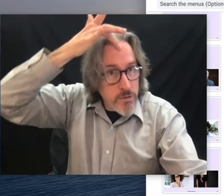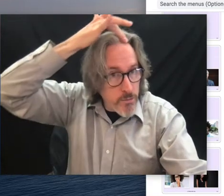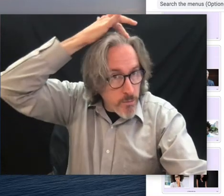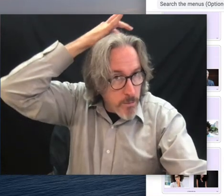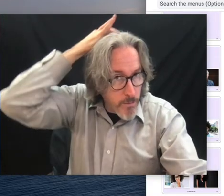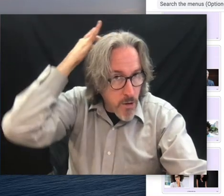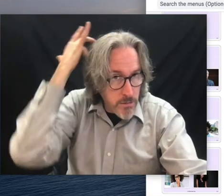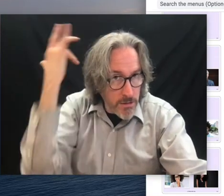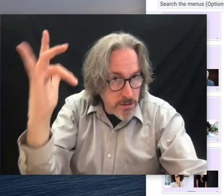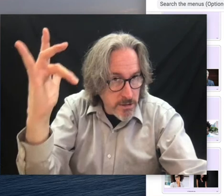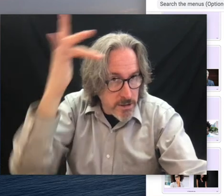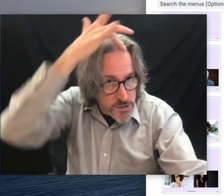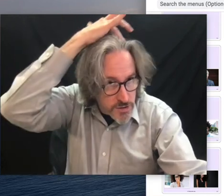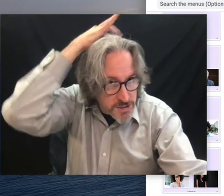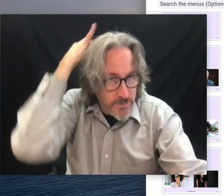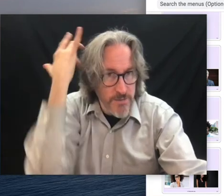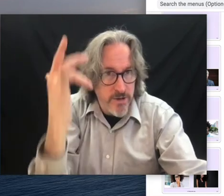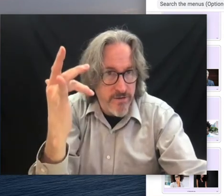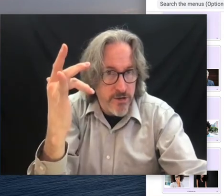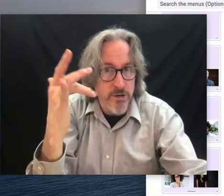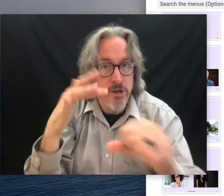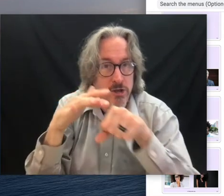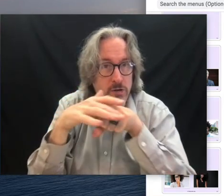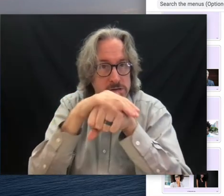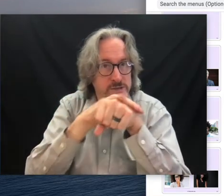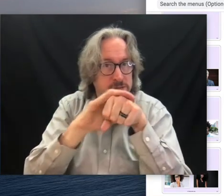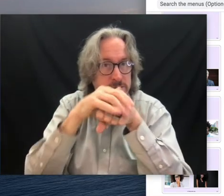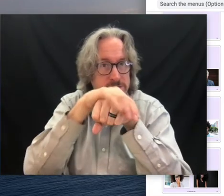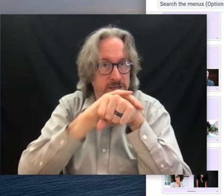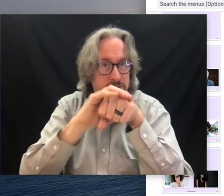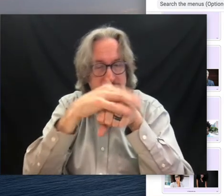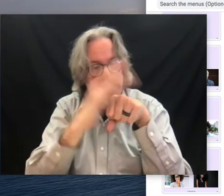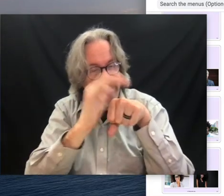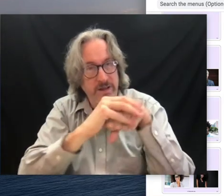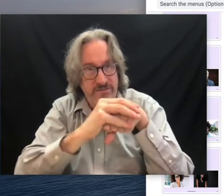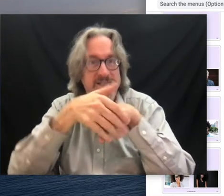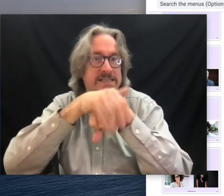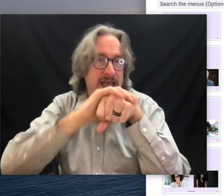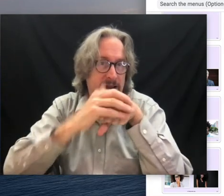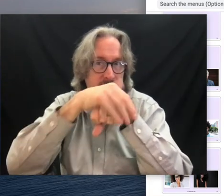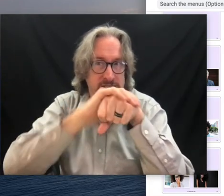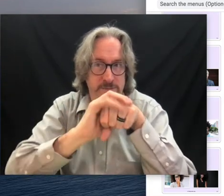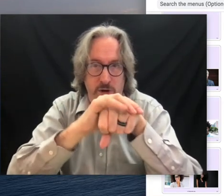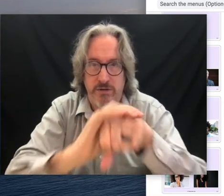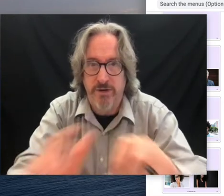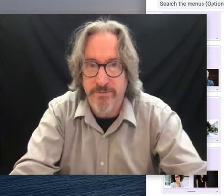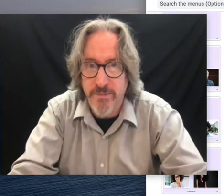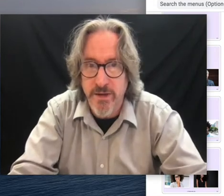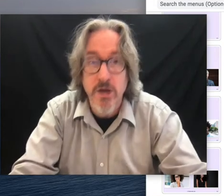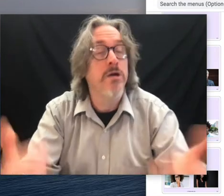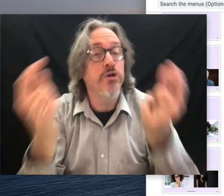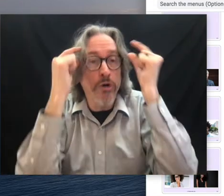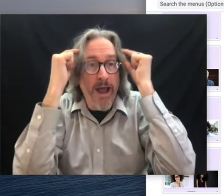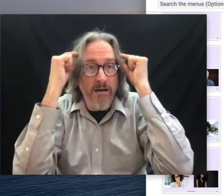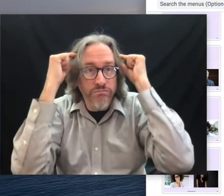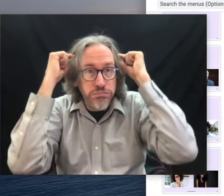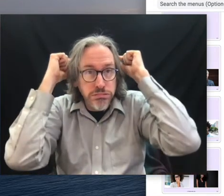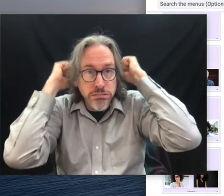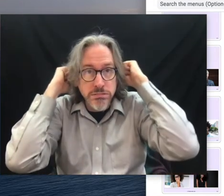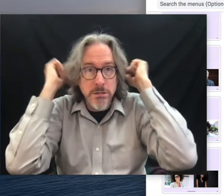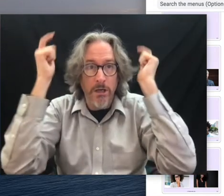Now, bald is usually signed with the middle finger. You'll also sometimes see this. If this is the head, this is bald. Right? You could